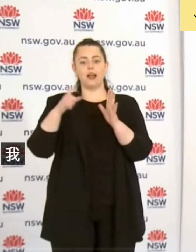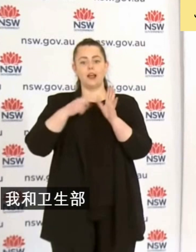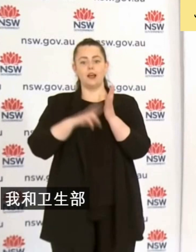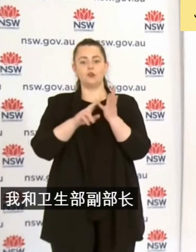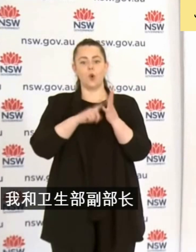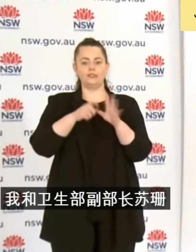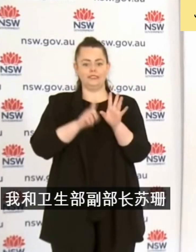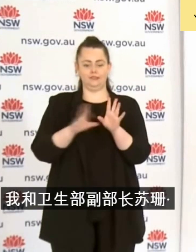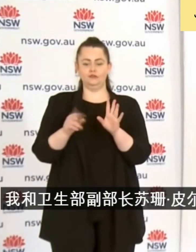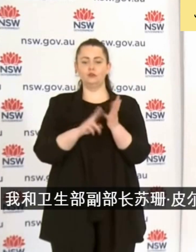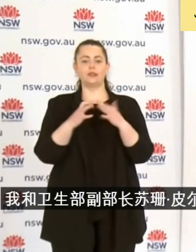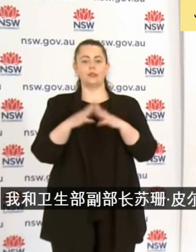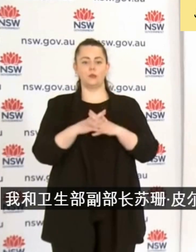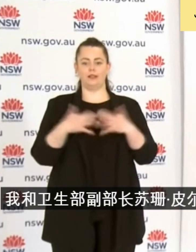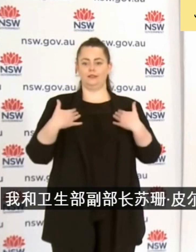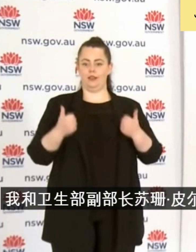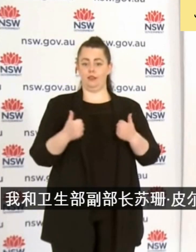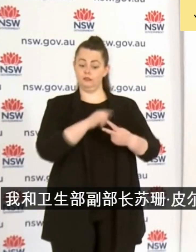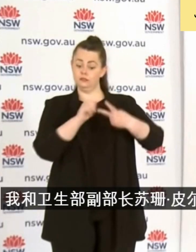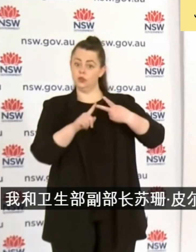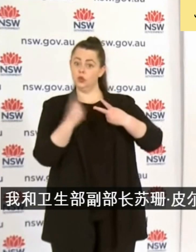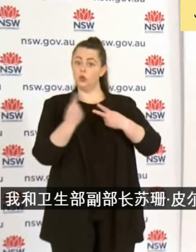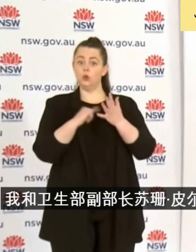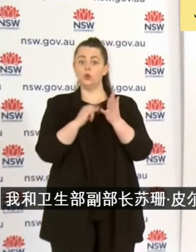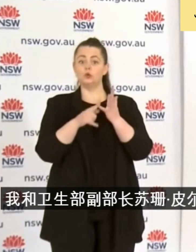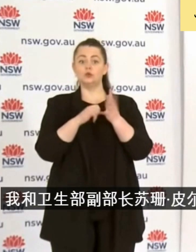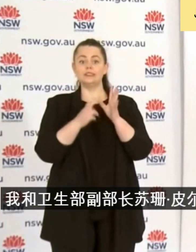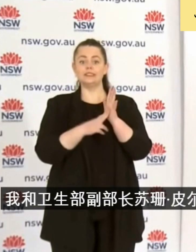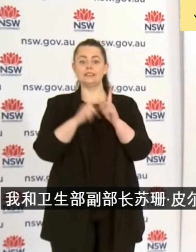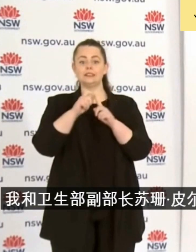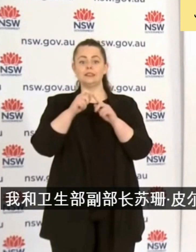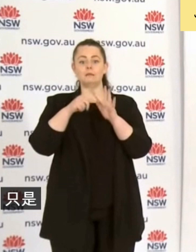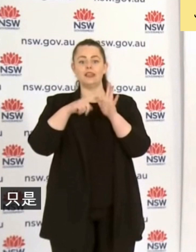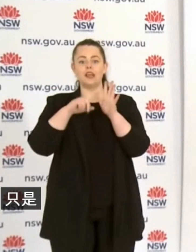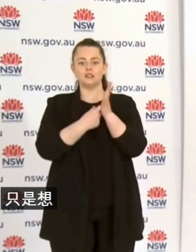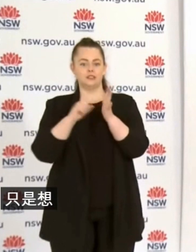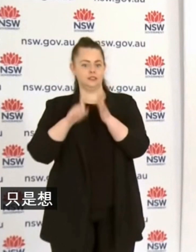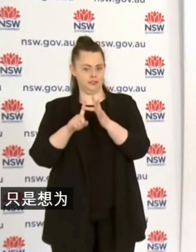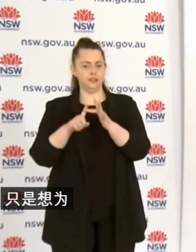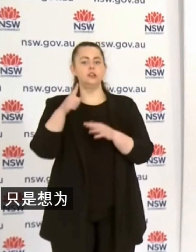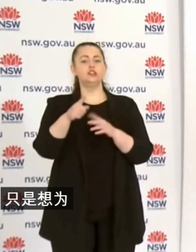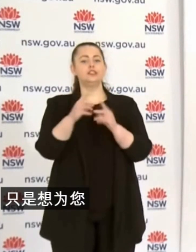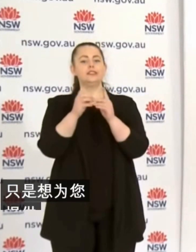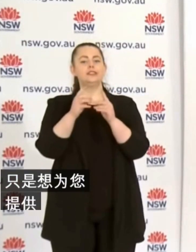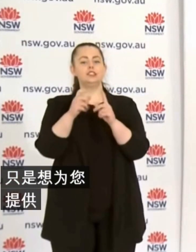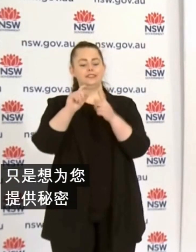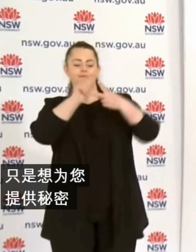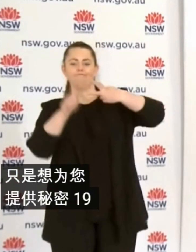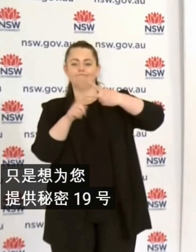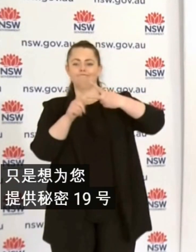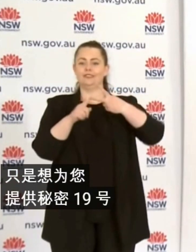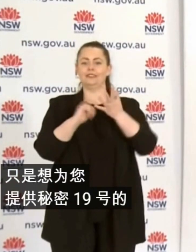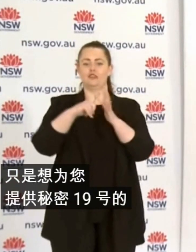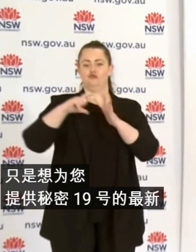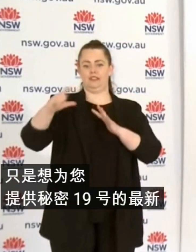I'm here with Ms Susan Pearce, who is Deputy Secretary at the Ministry of Health. Just wanted to provide you with an update of